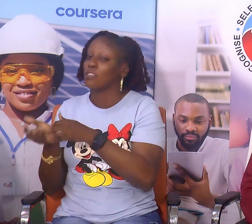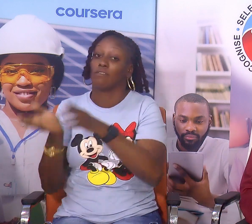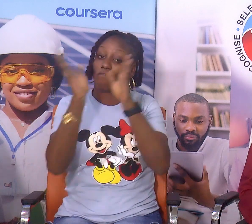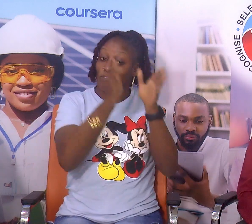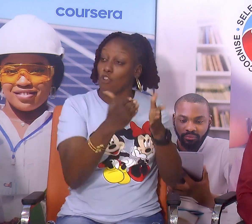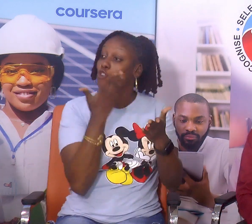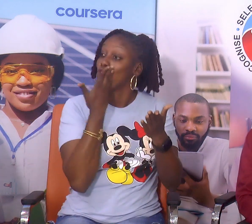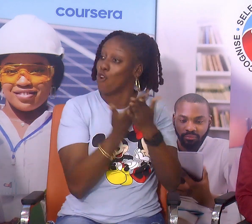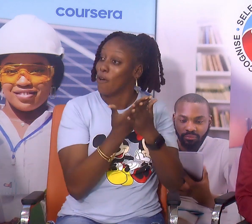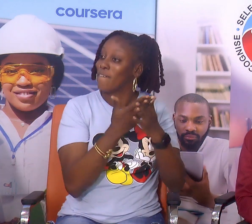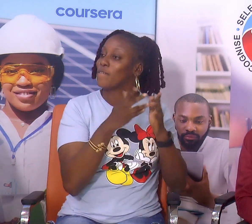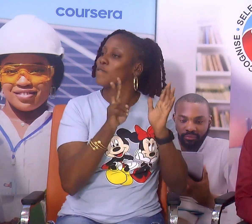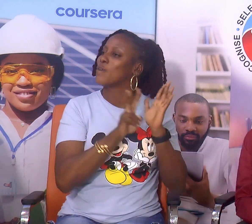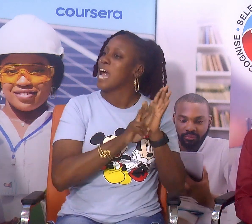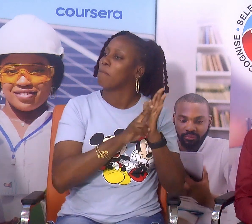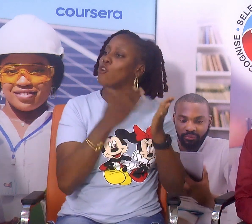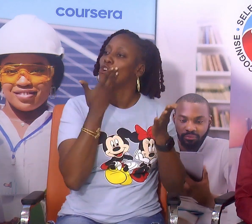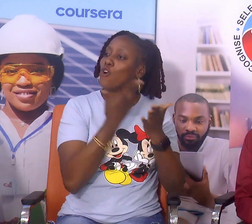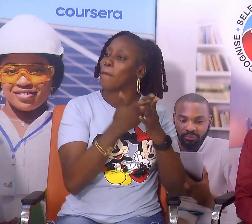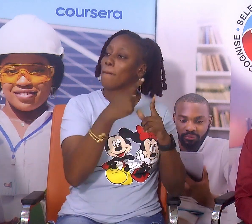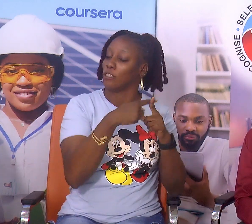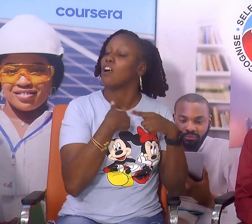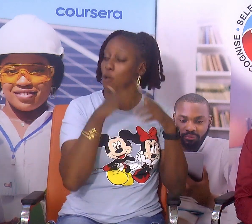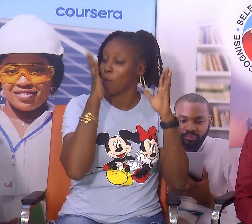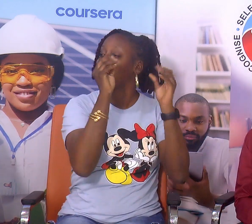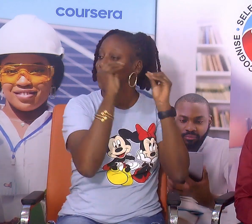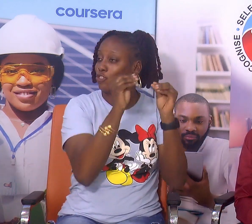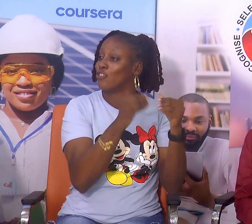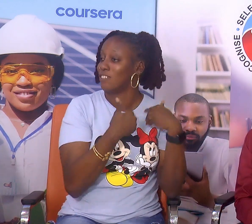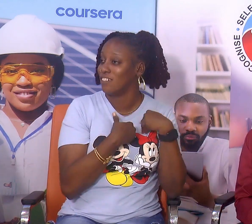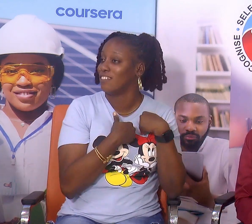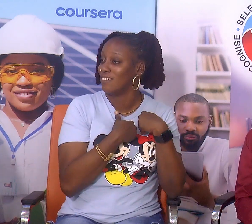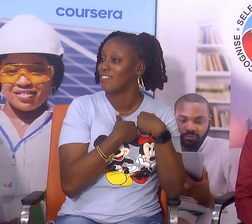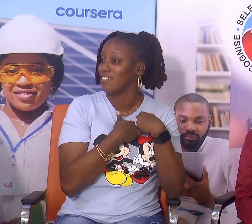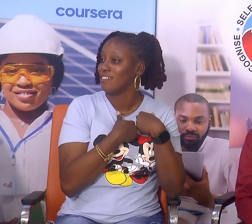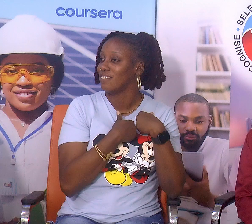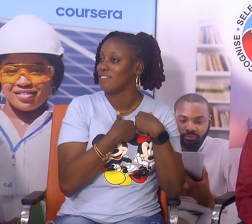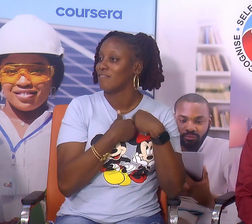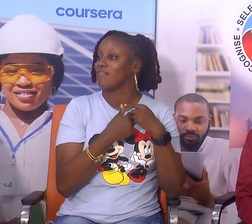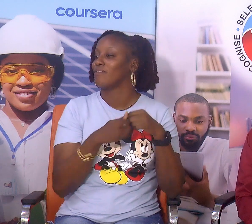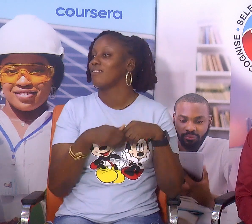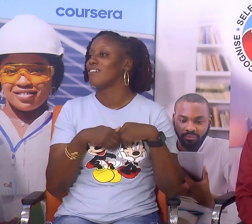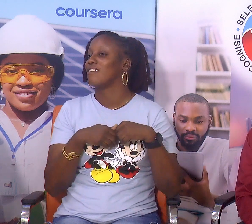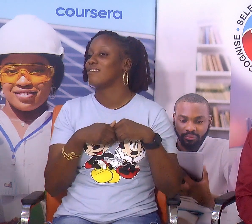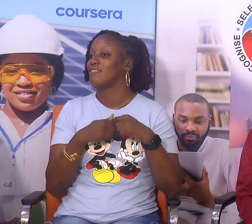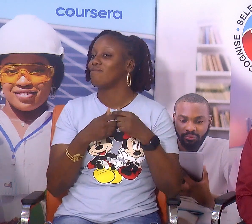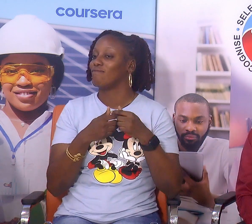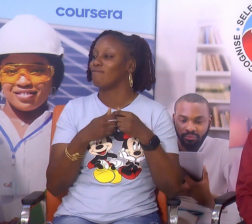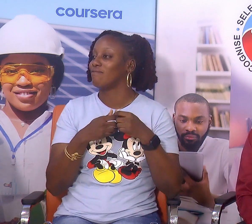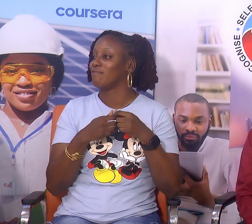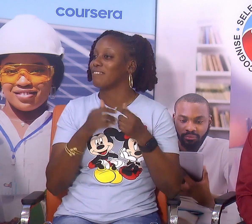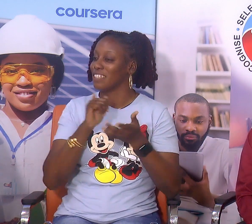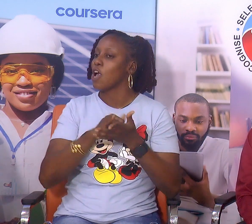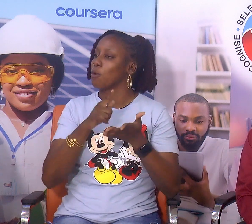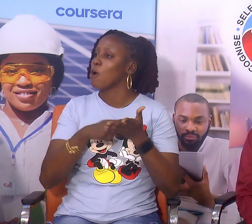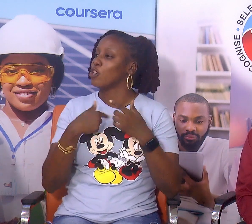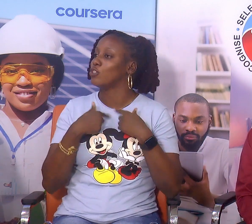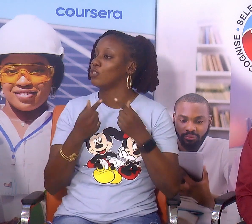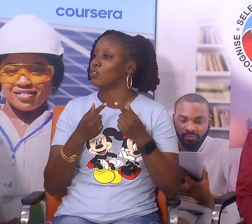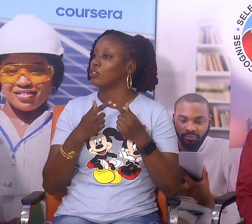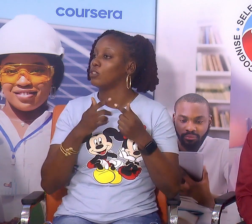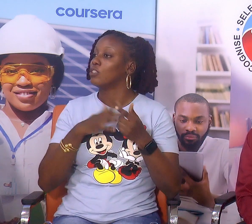there's some people who are really have a negative view either of me or that community, and I'm not teaching them anything. I'm teaching people